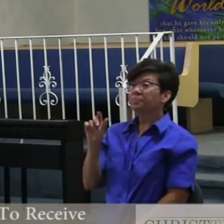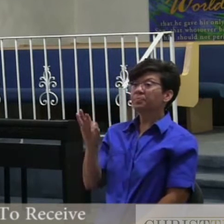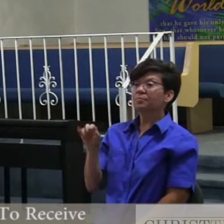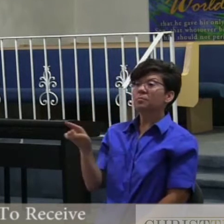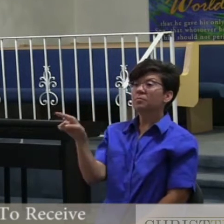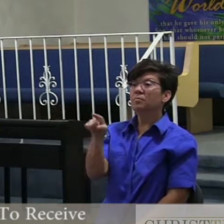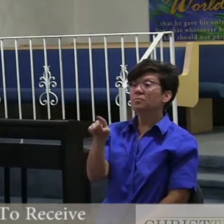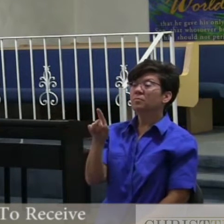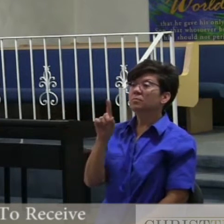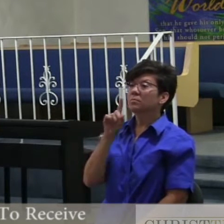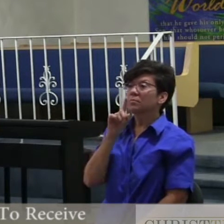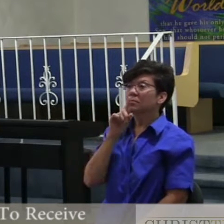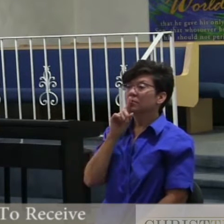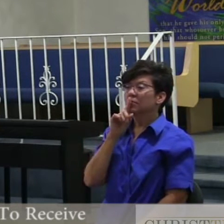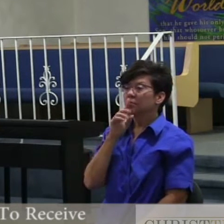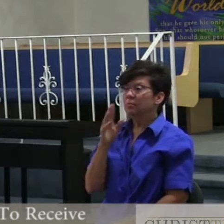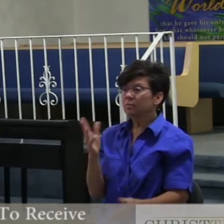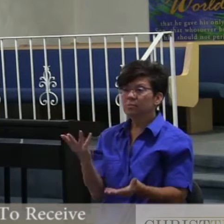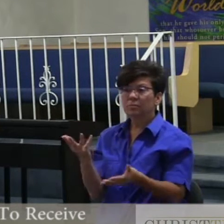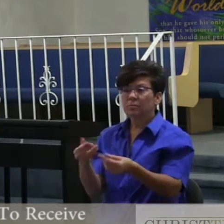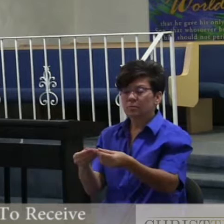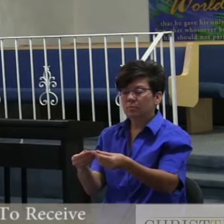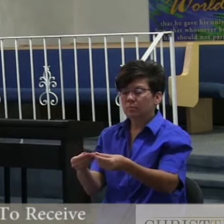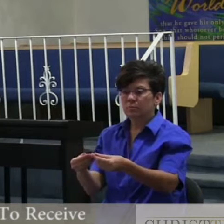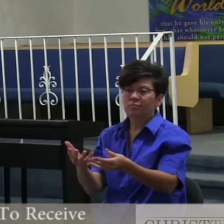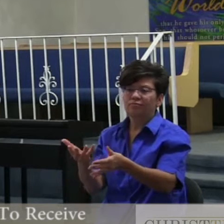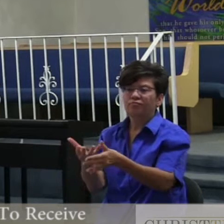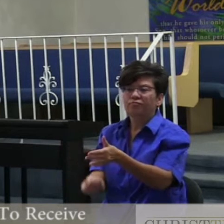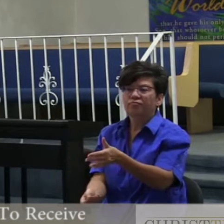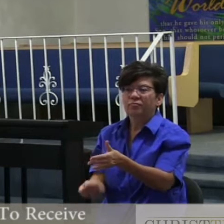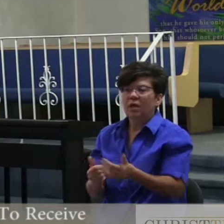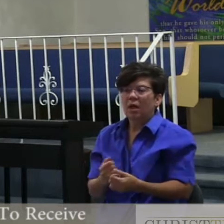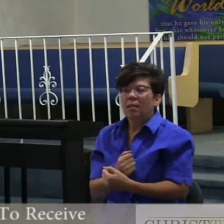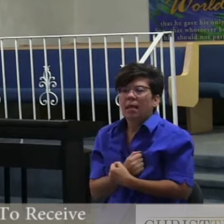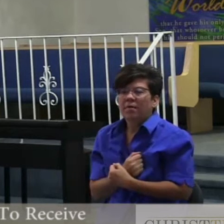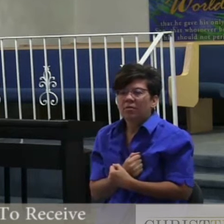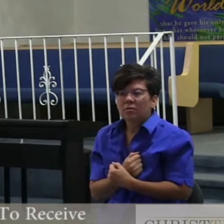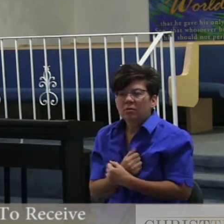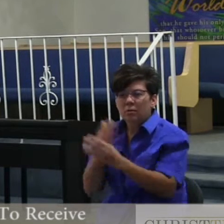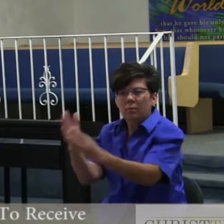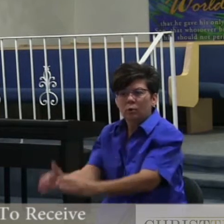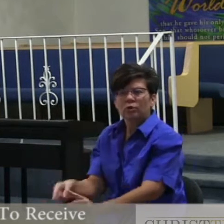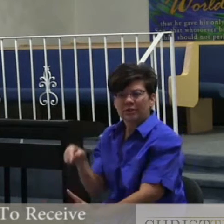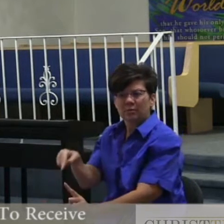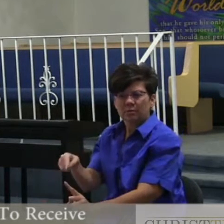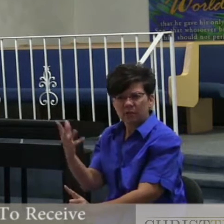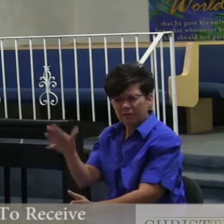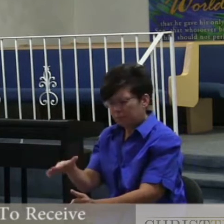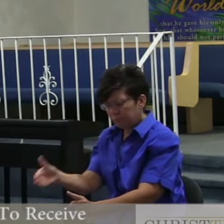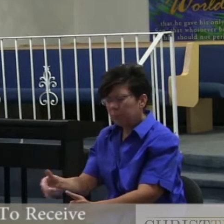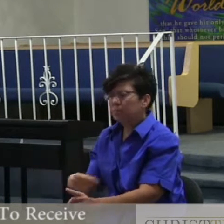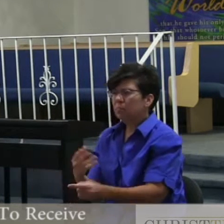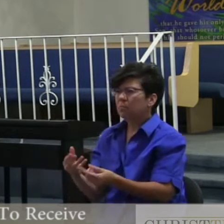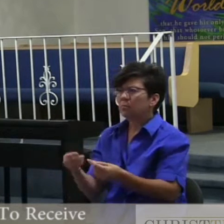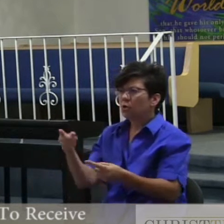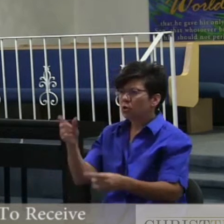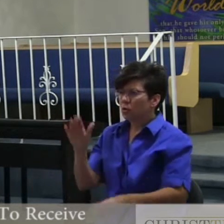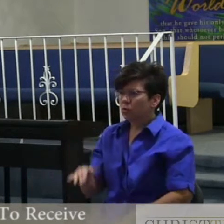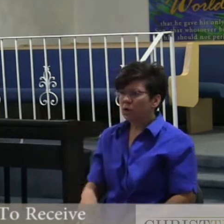are going to lose a loved one, are you going to keep on serving God? Or are you going to